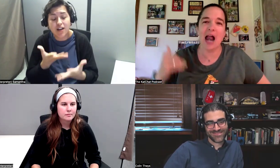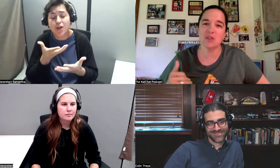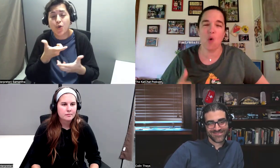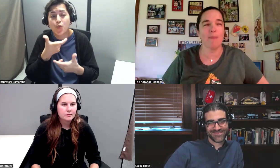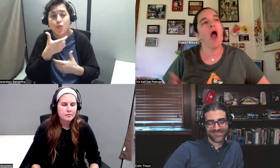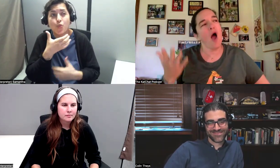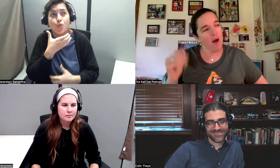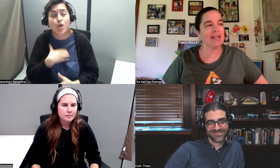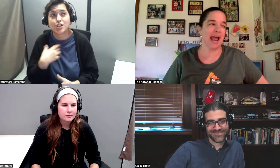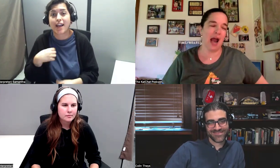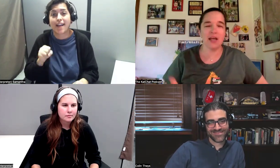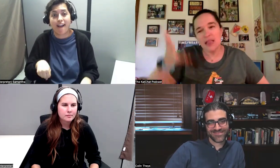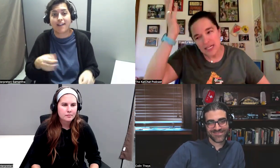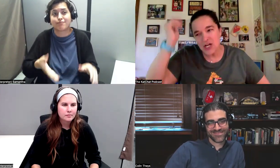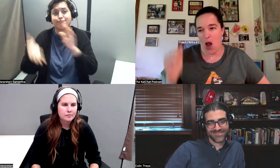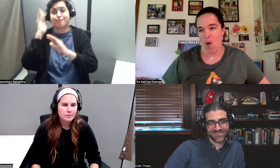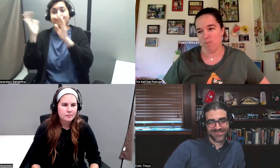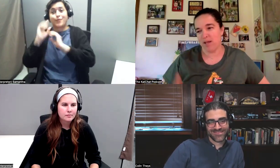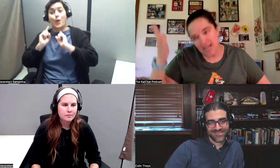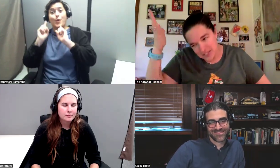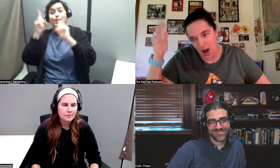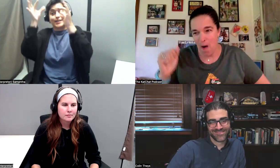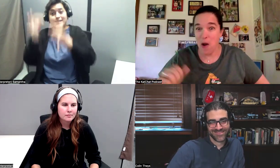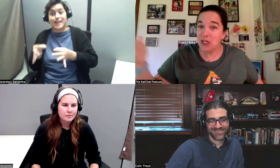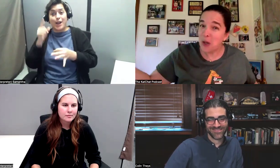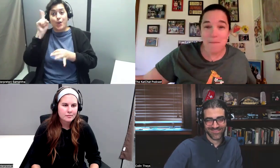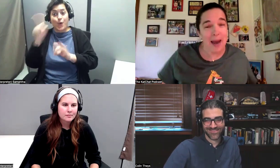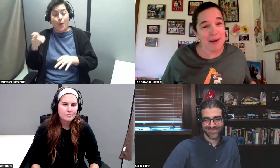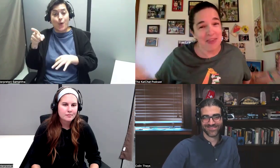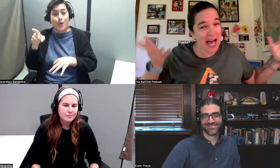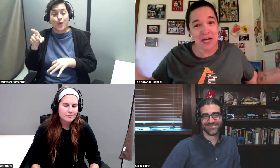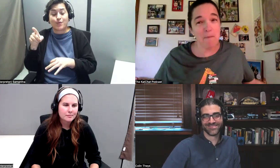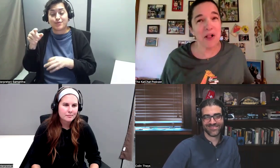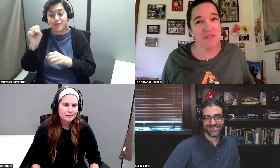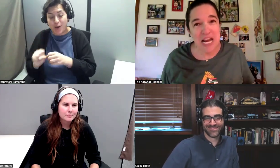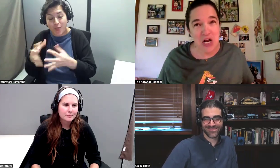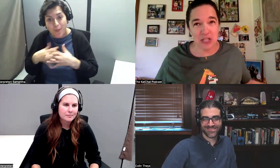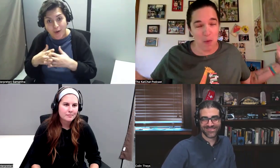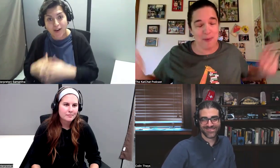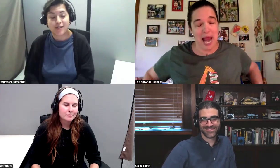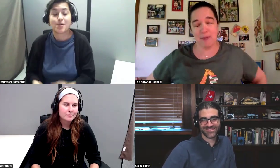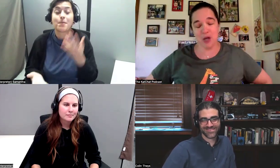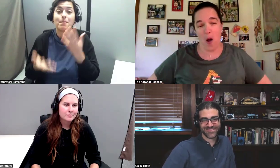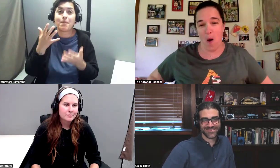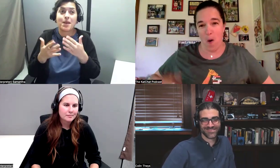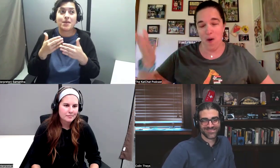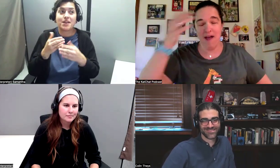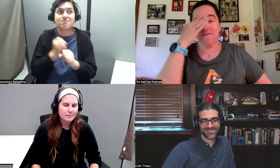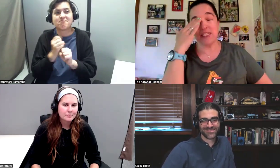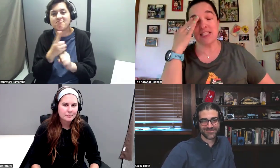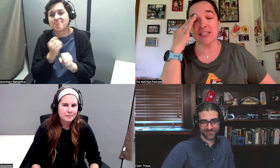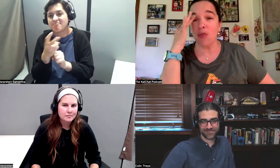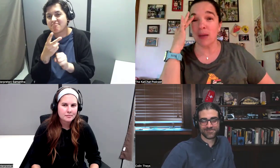back to high school. I'm like, okay, Dad, let's go. Let's go. So maybe in the next couple of years I will be able to